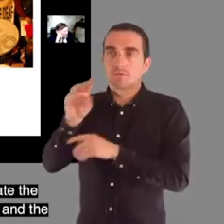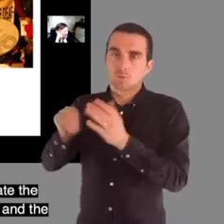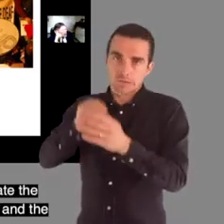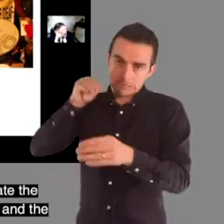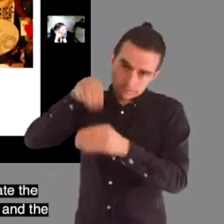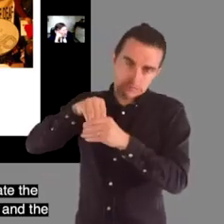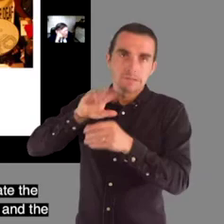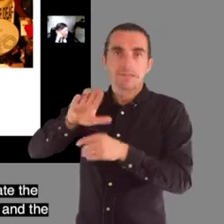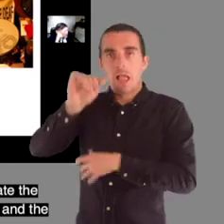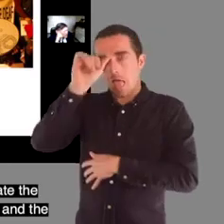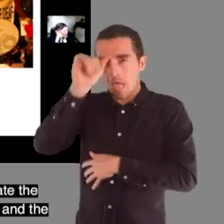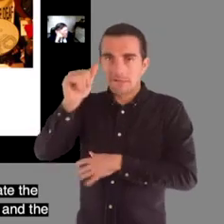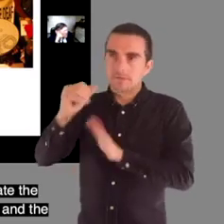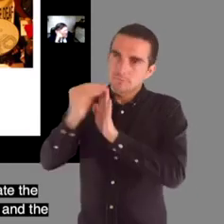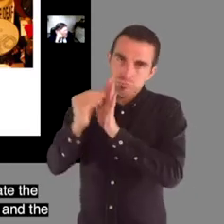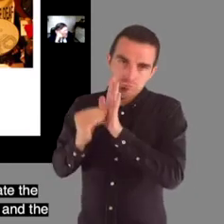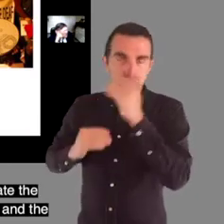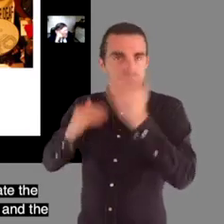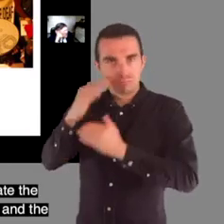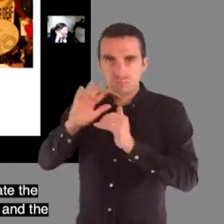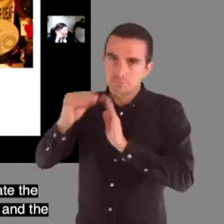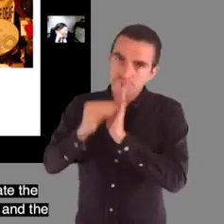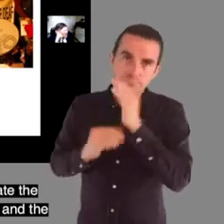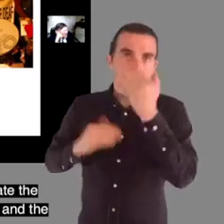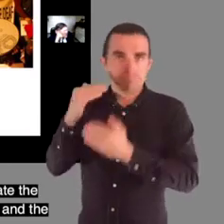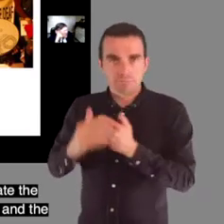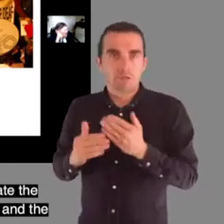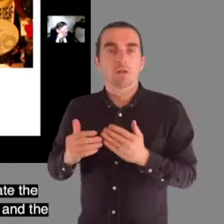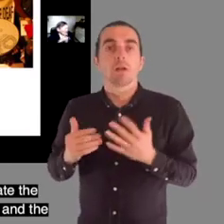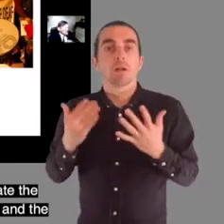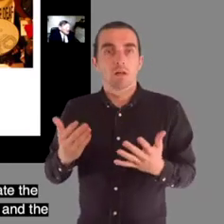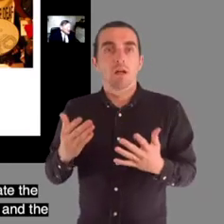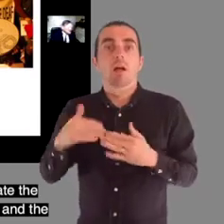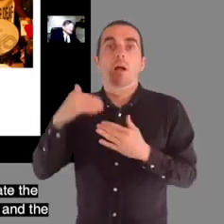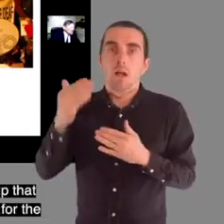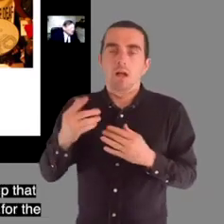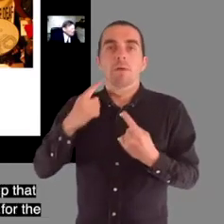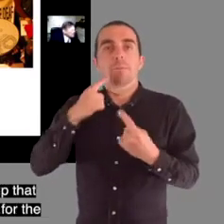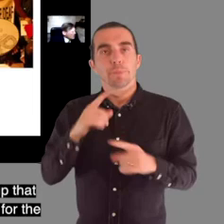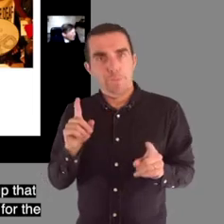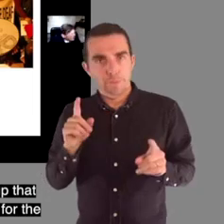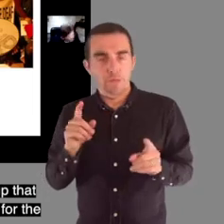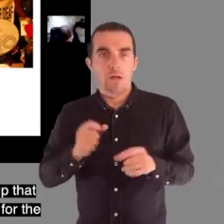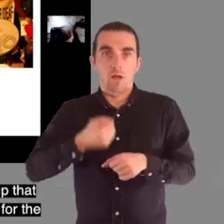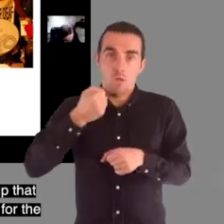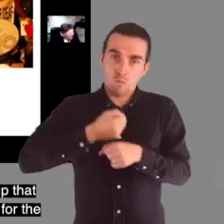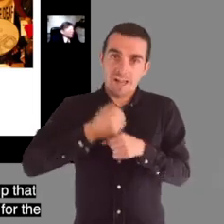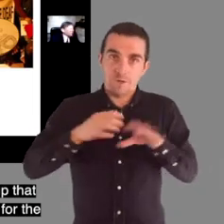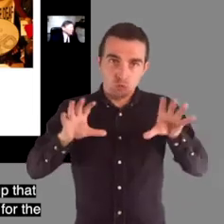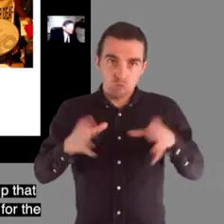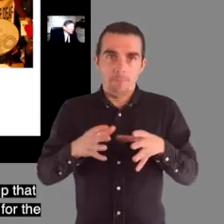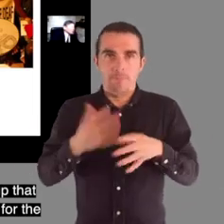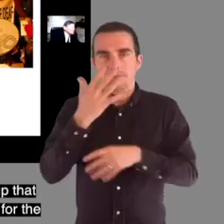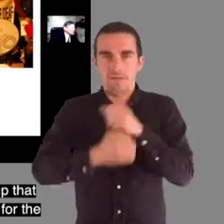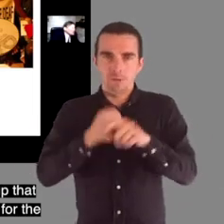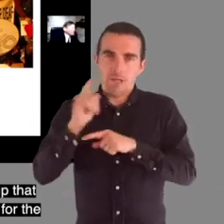to incorporate the UNCRPD into Indian legislation. And the bill finally, after a